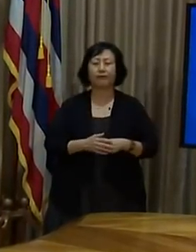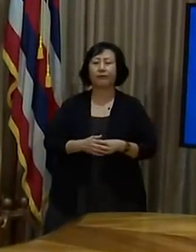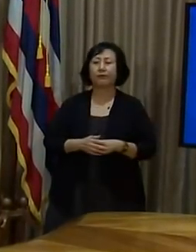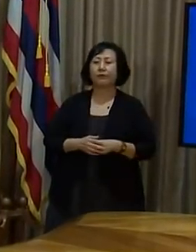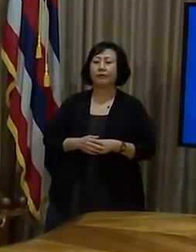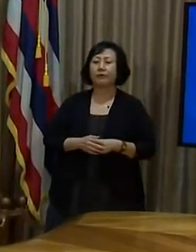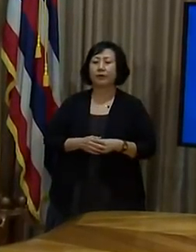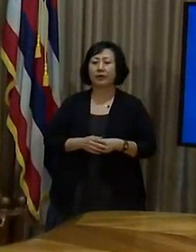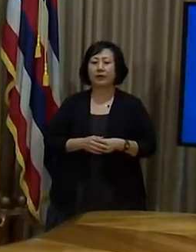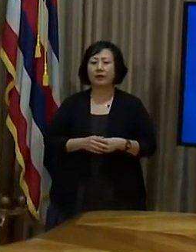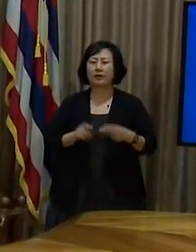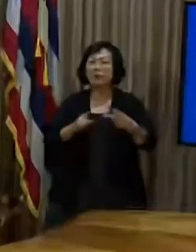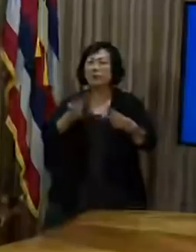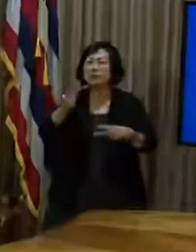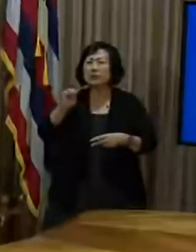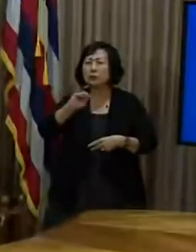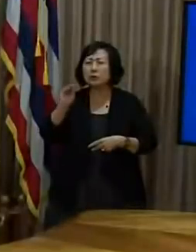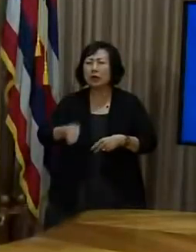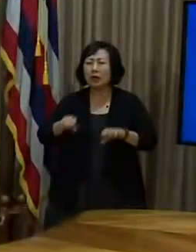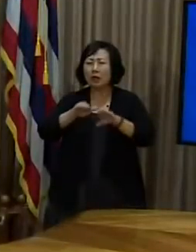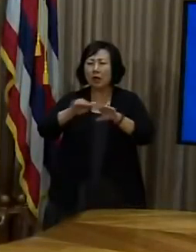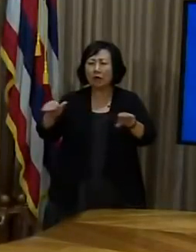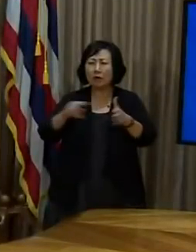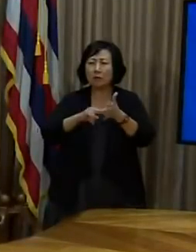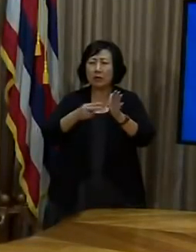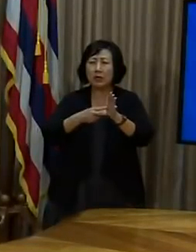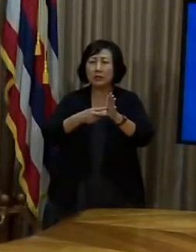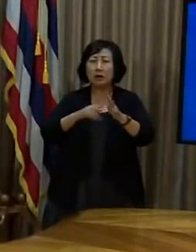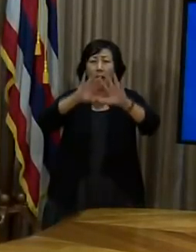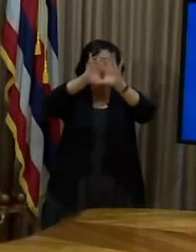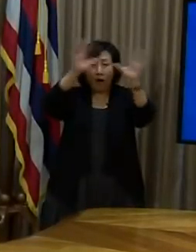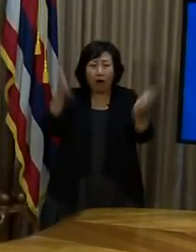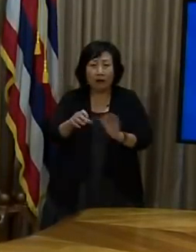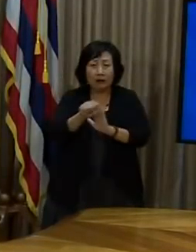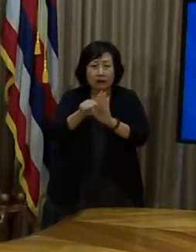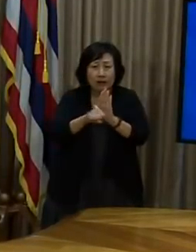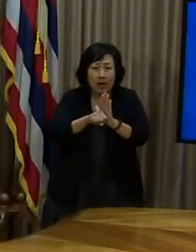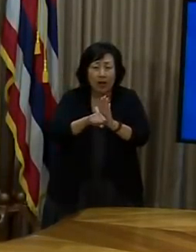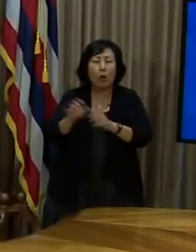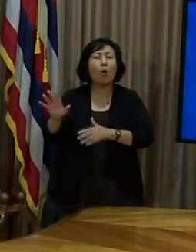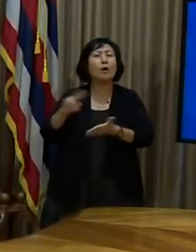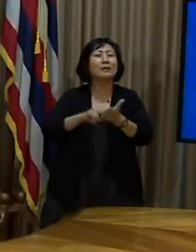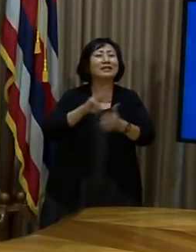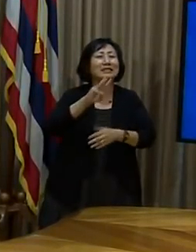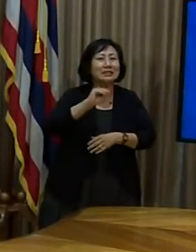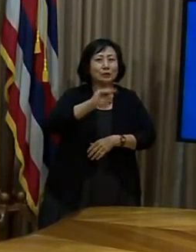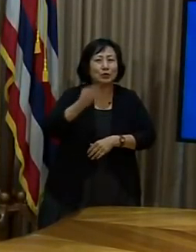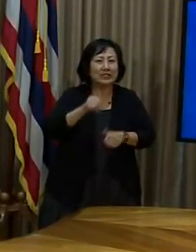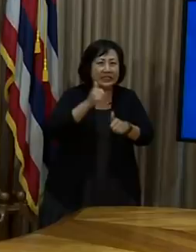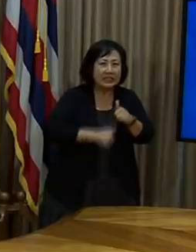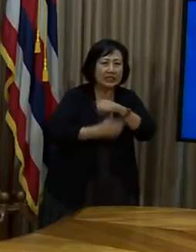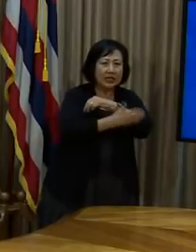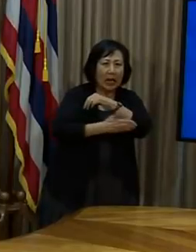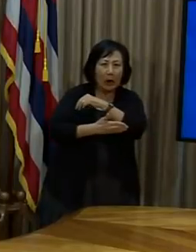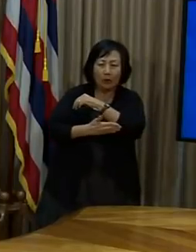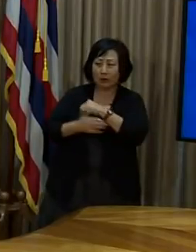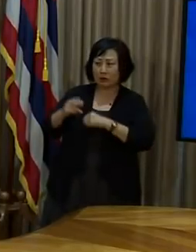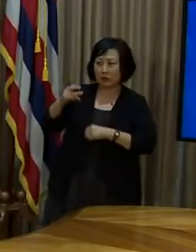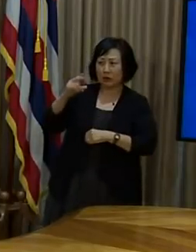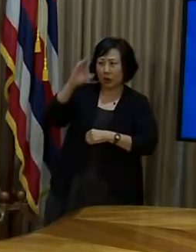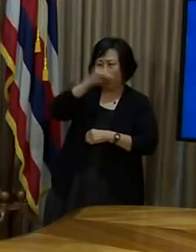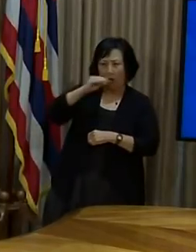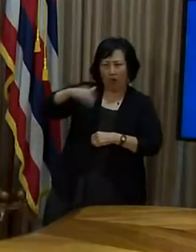that by 60% level statewide or 60% for each county? Because Oahu's not quite there